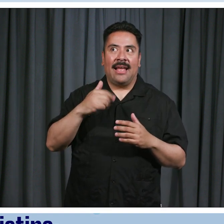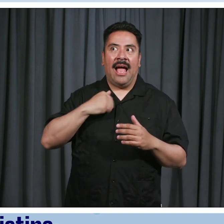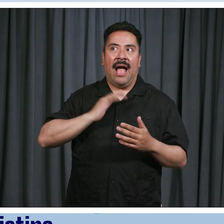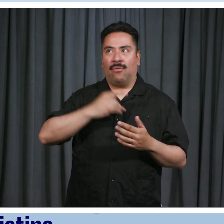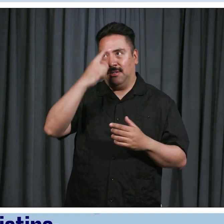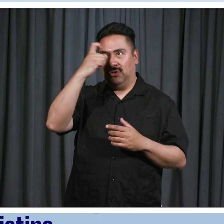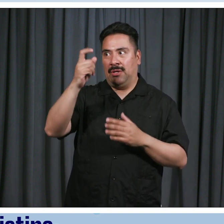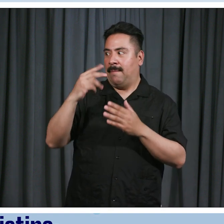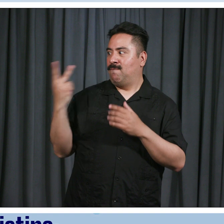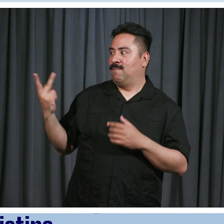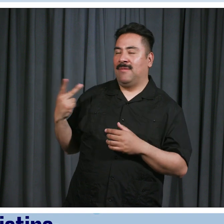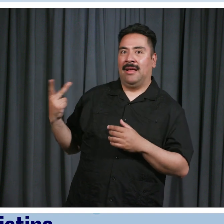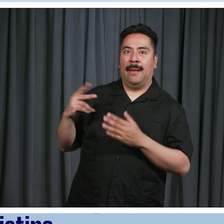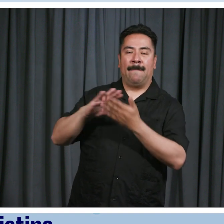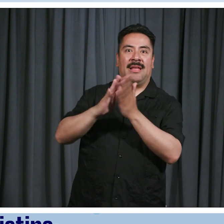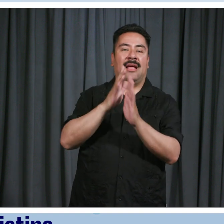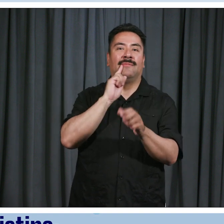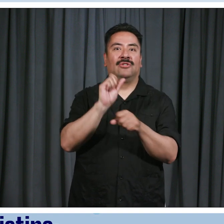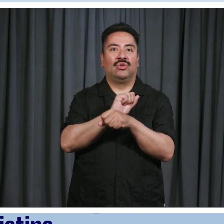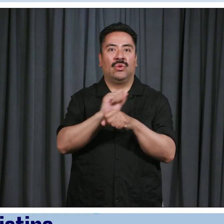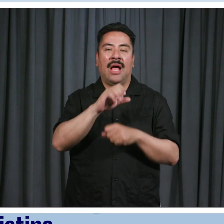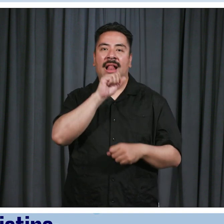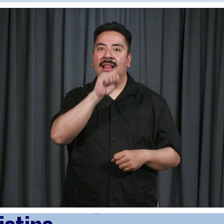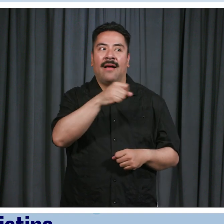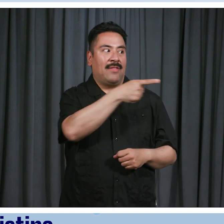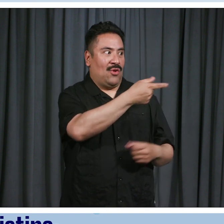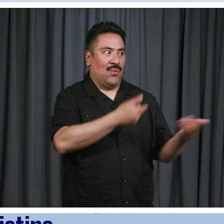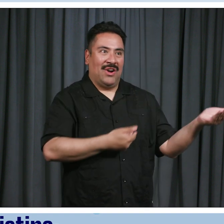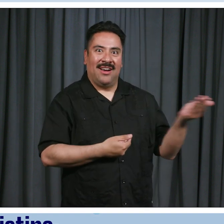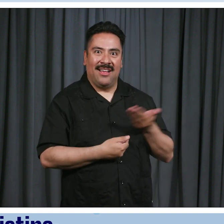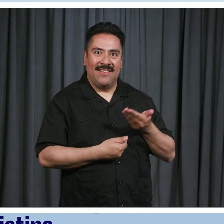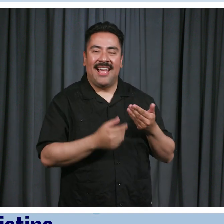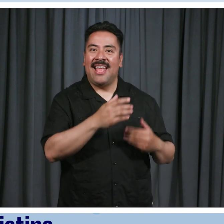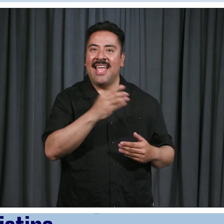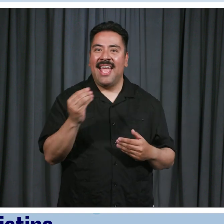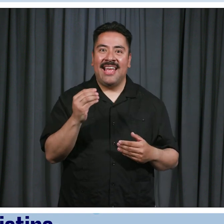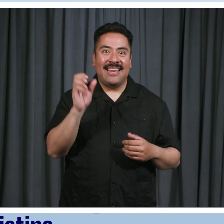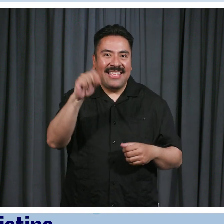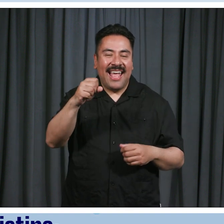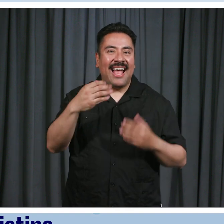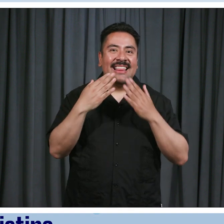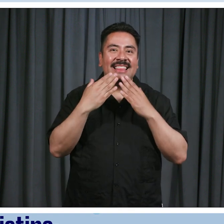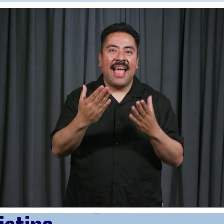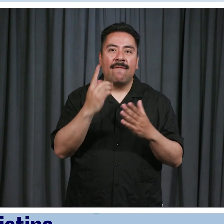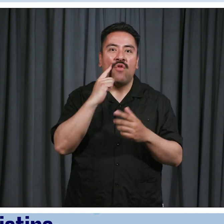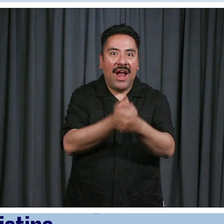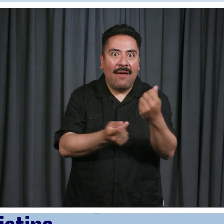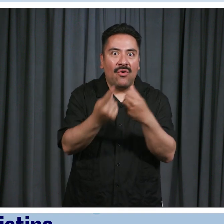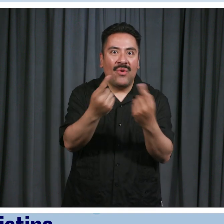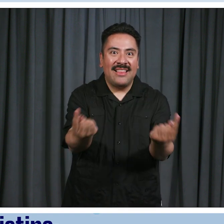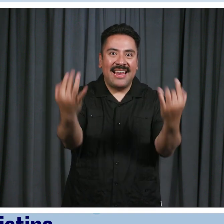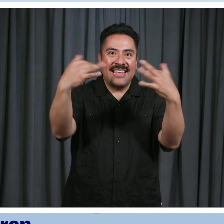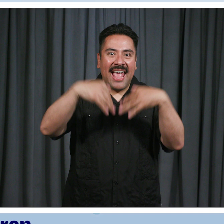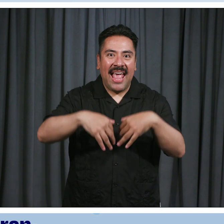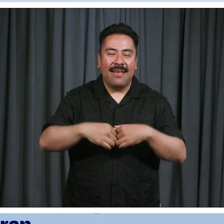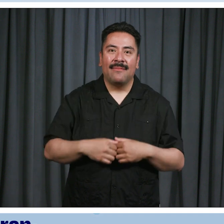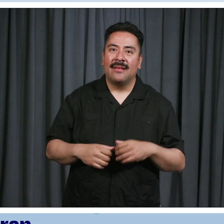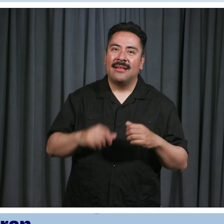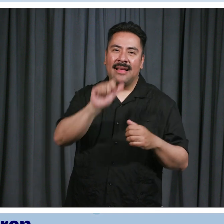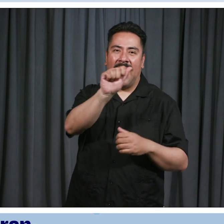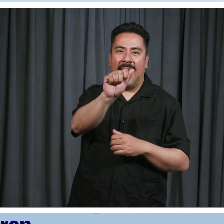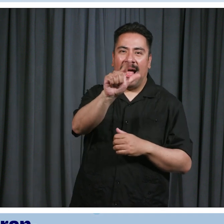true for Lauren and I. So we love that you got to be here. And thanks for everyone who came. Yeah,